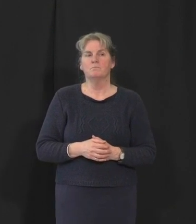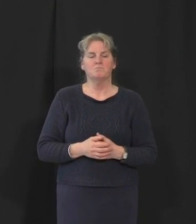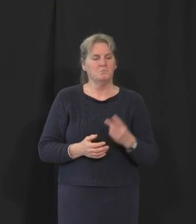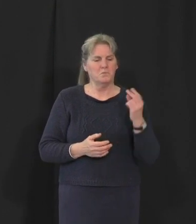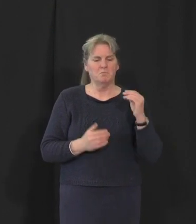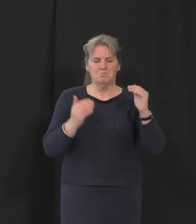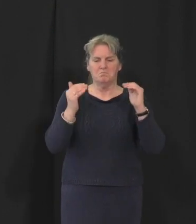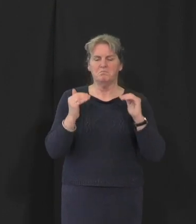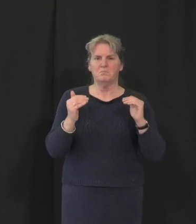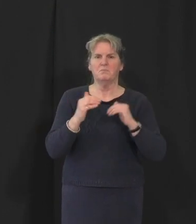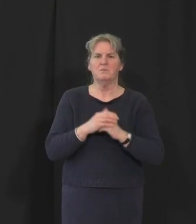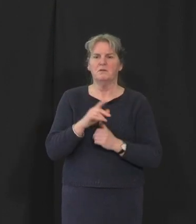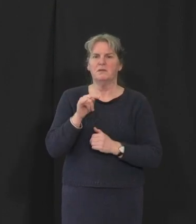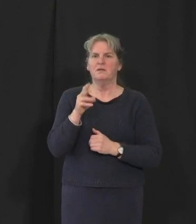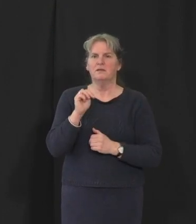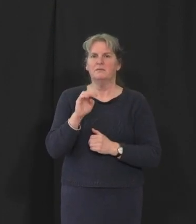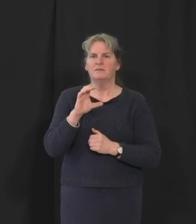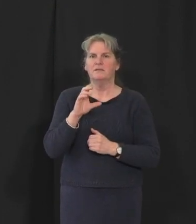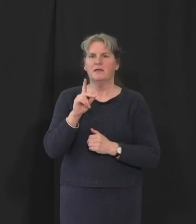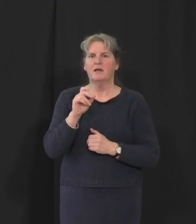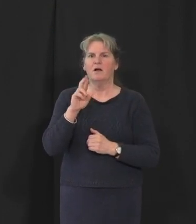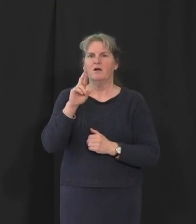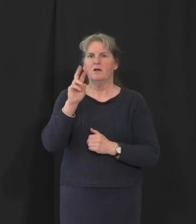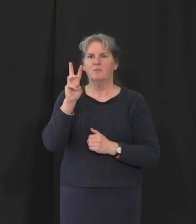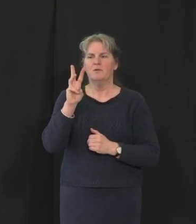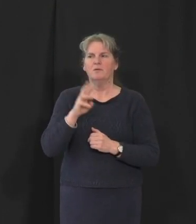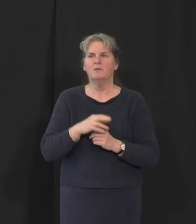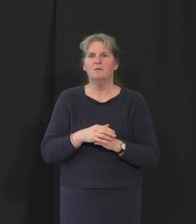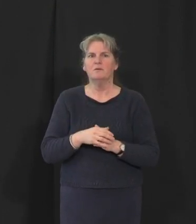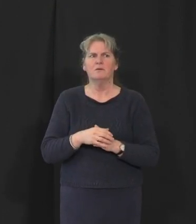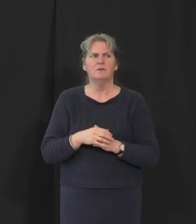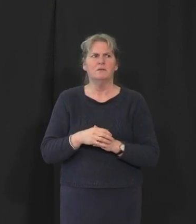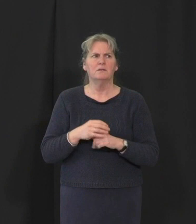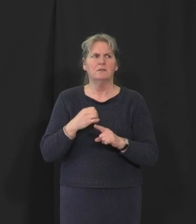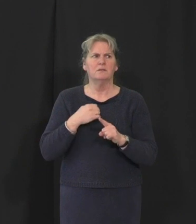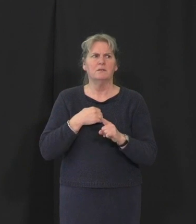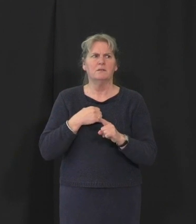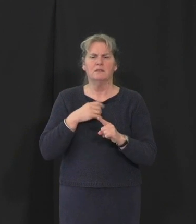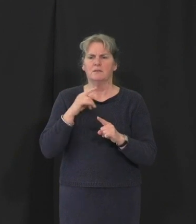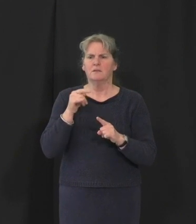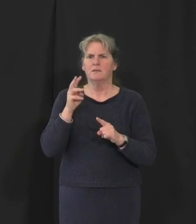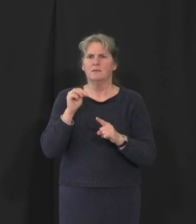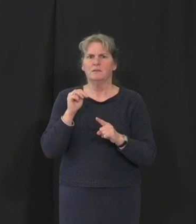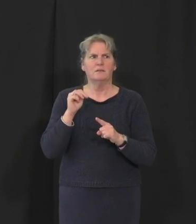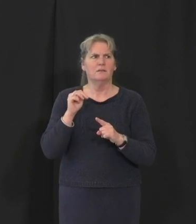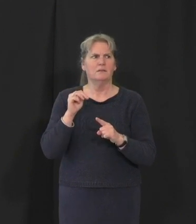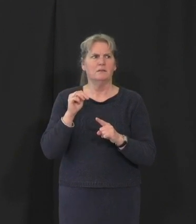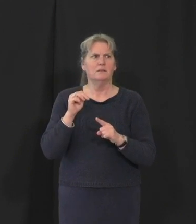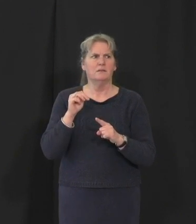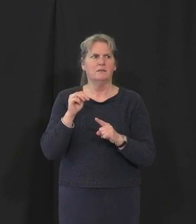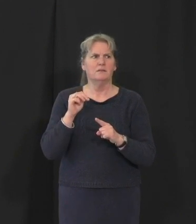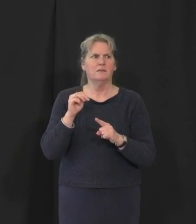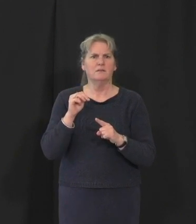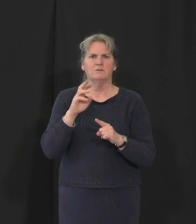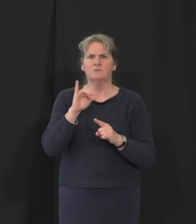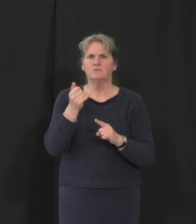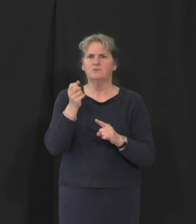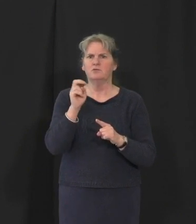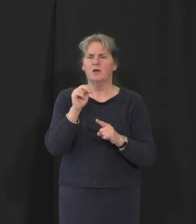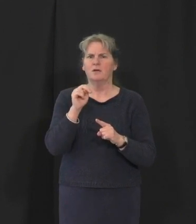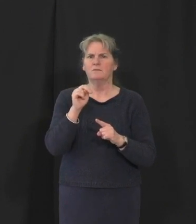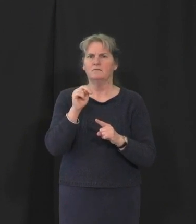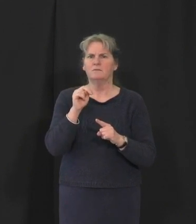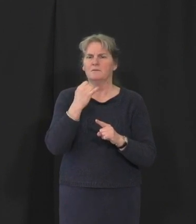No, we'll move on then. Tim from CKRW? Hi, I'm Sorry, we'll go to Tim, then we'll come back. John from the Yukon too. Oh, John,